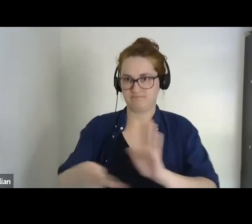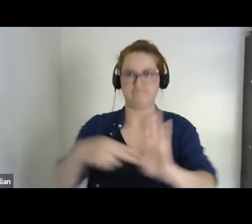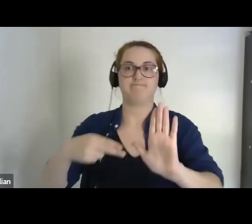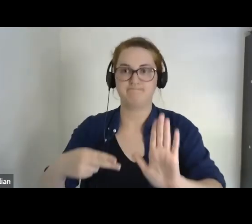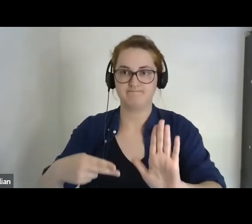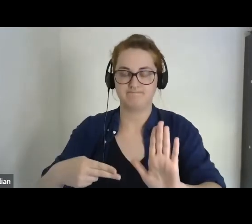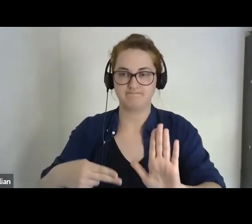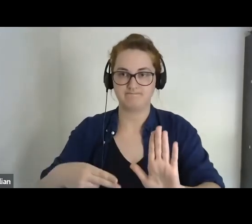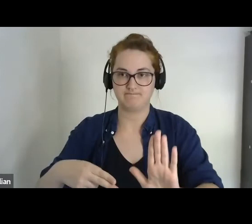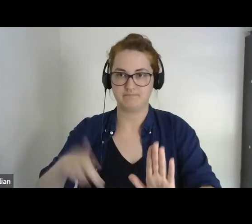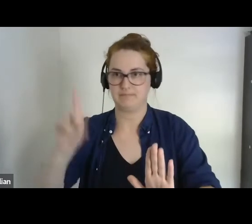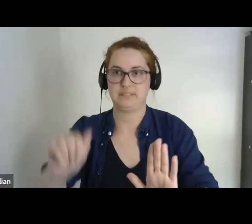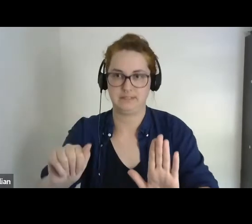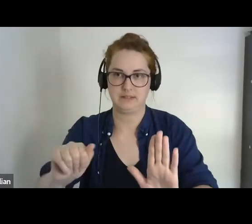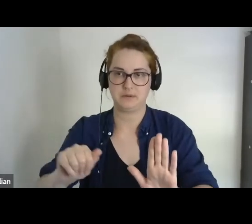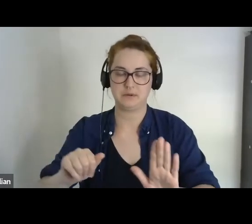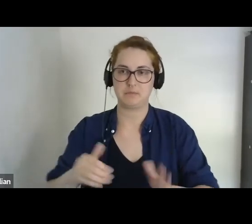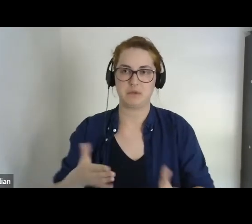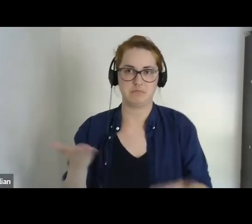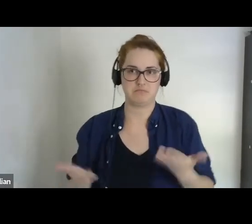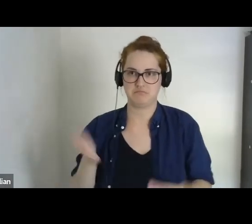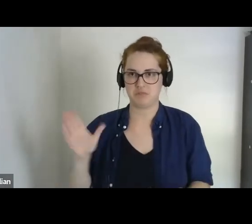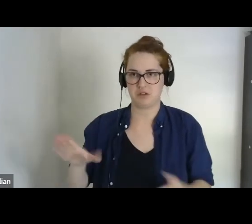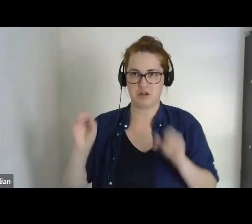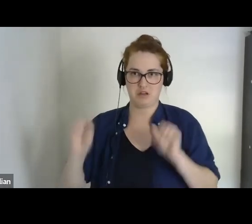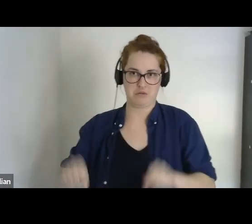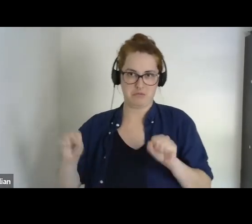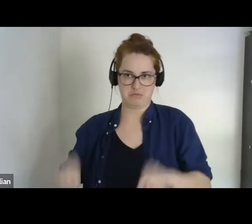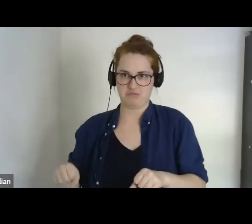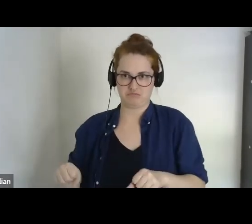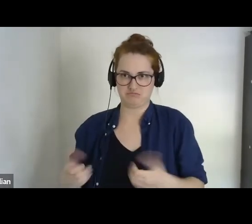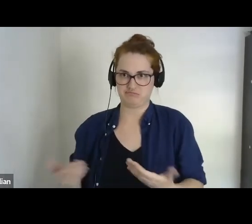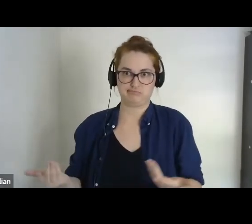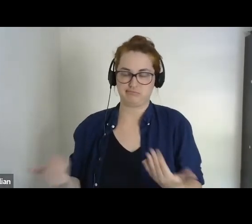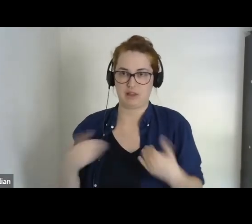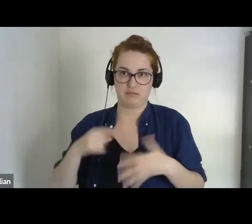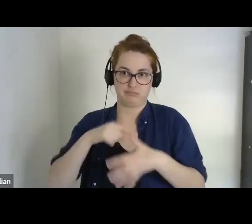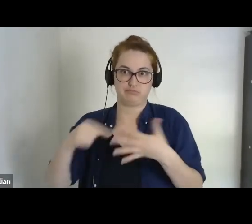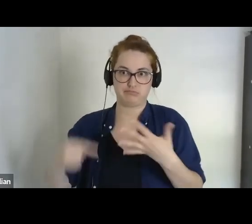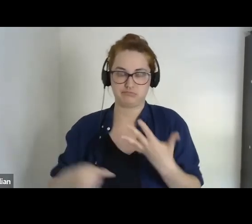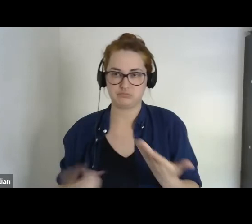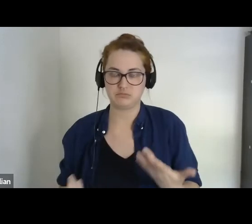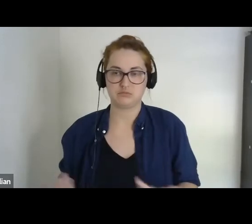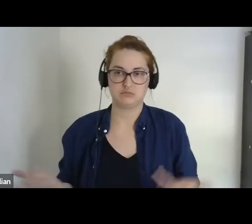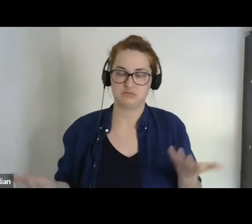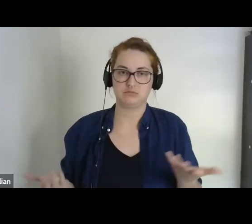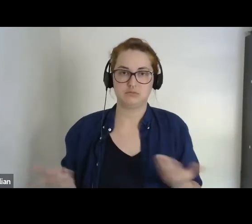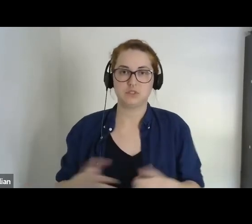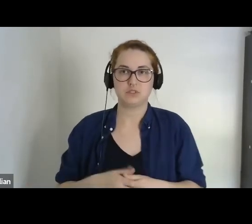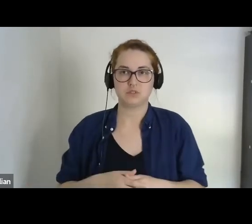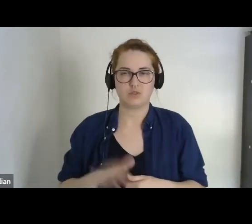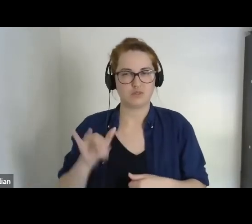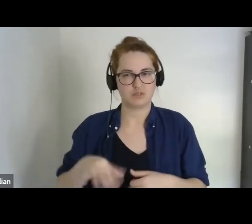and it's really the institution that determines your ability, and it's not something that's inherent. And I think that